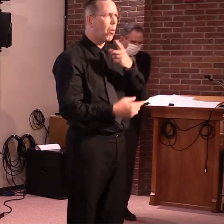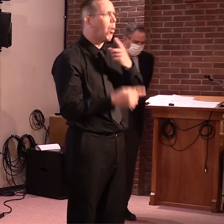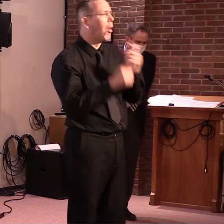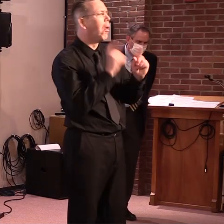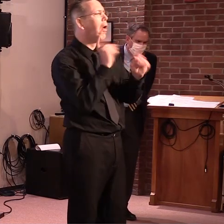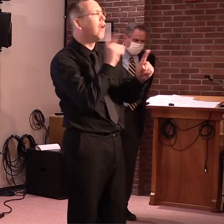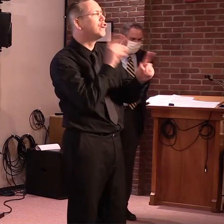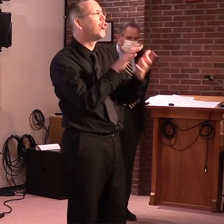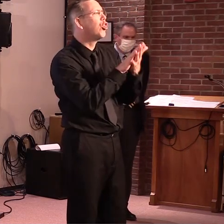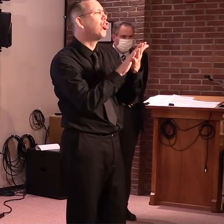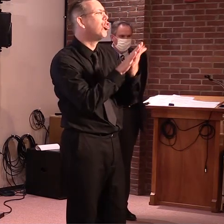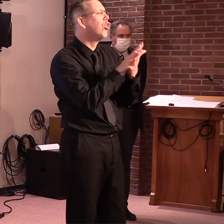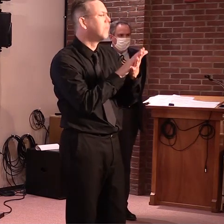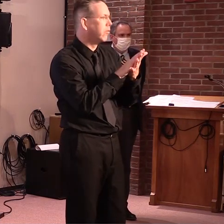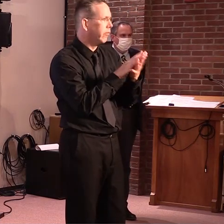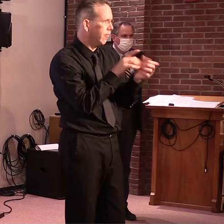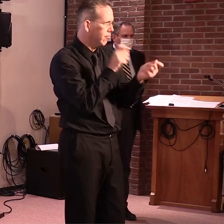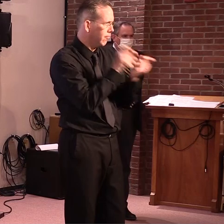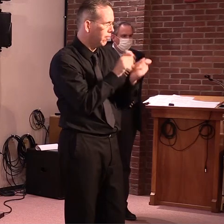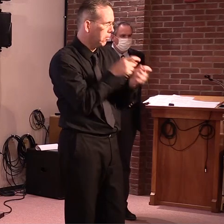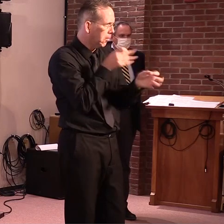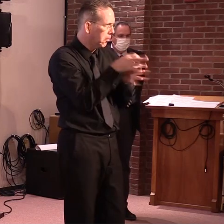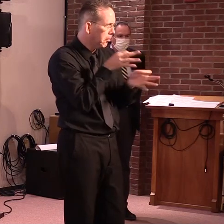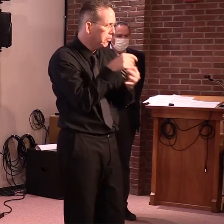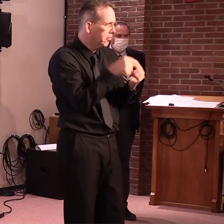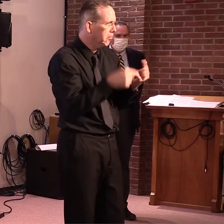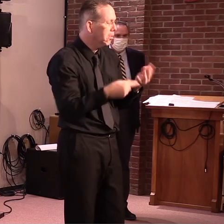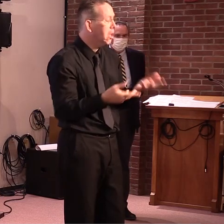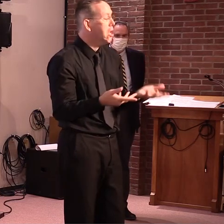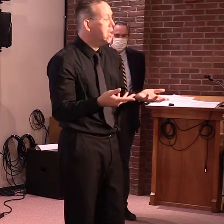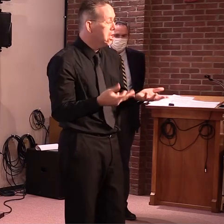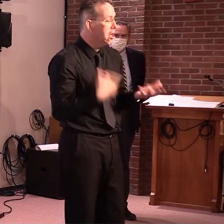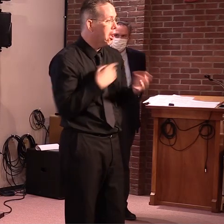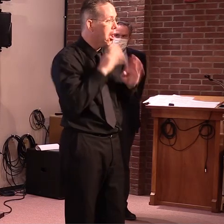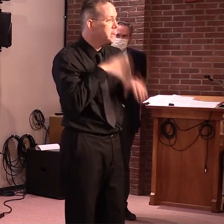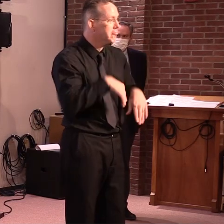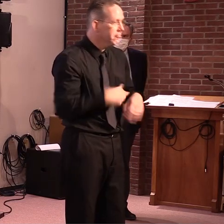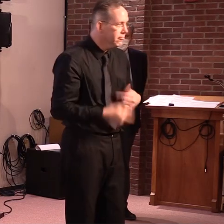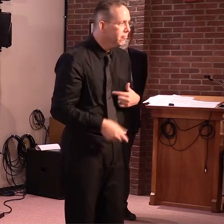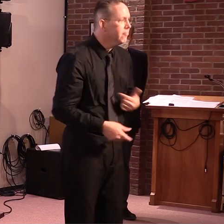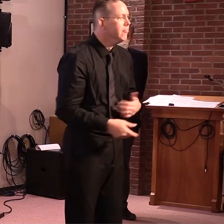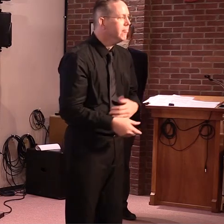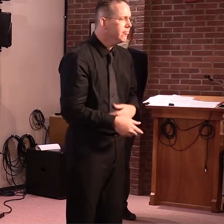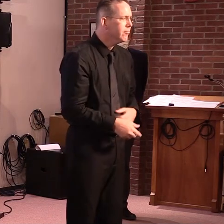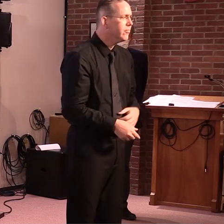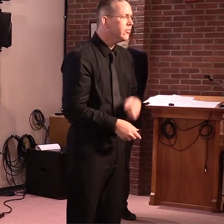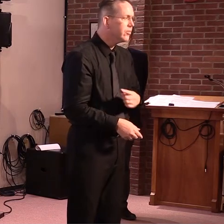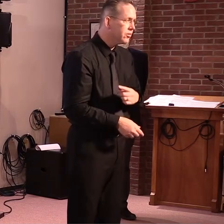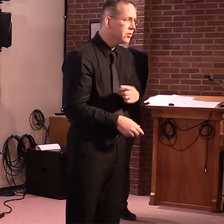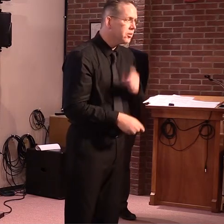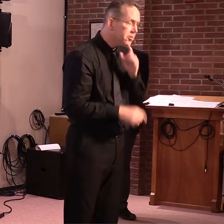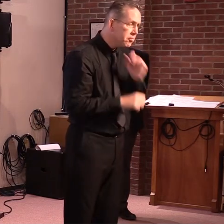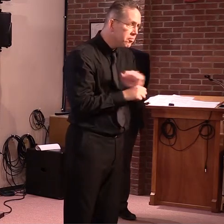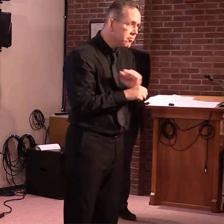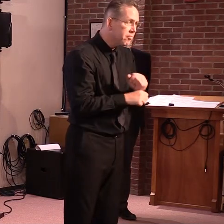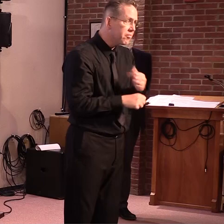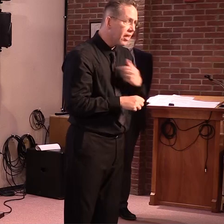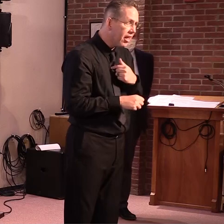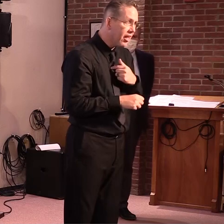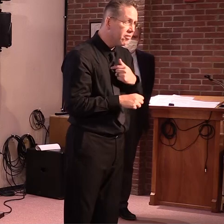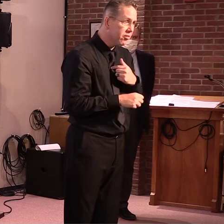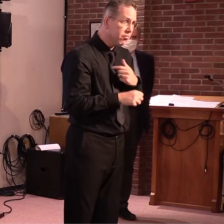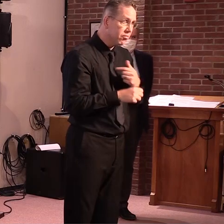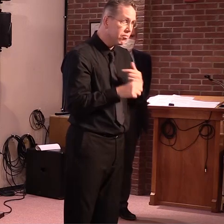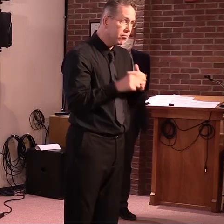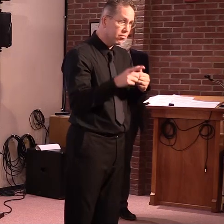what kind of data do we have that supports that this will work, or are we throwing money at the problem, you know, and are we not going to see some of the returns that we